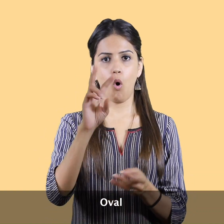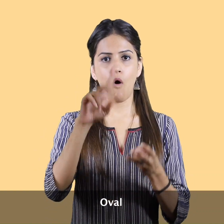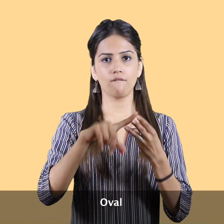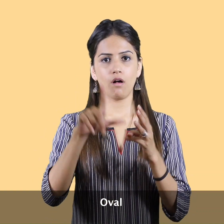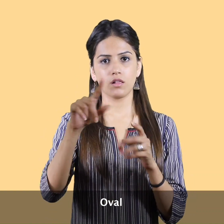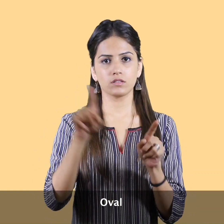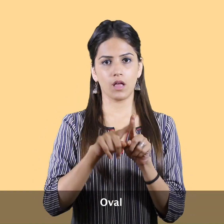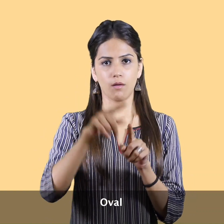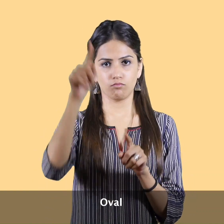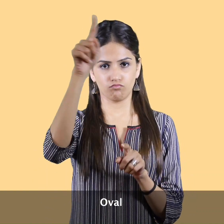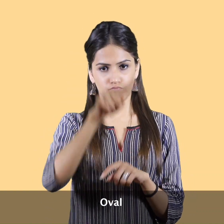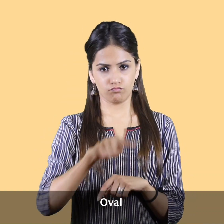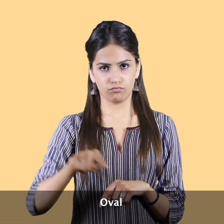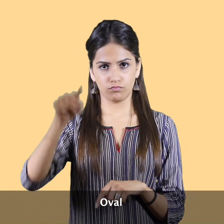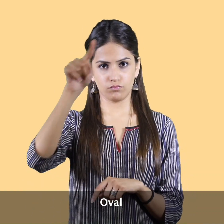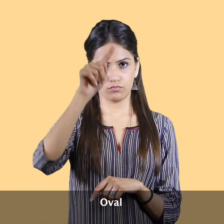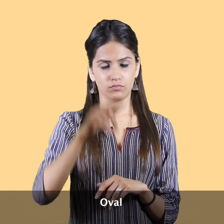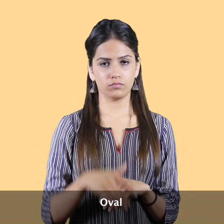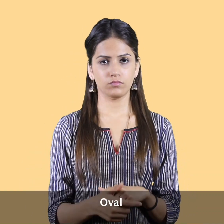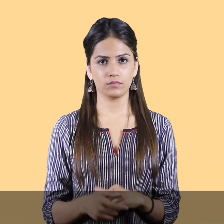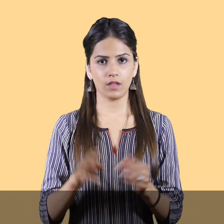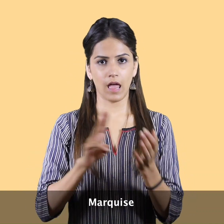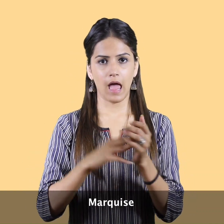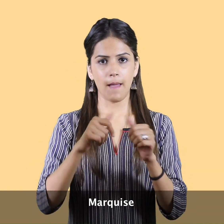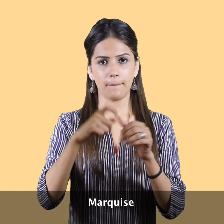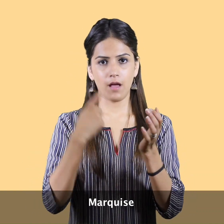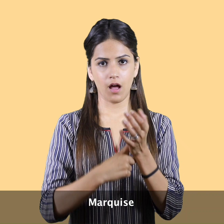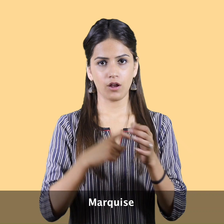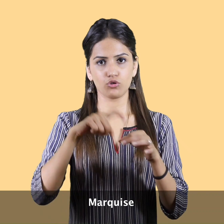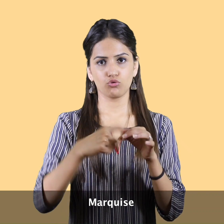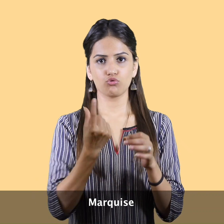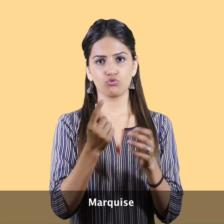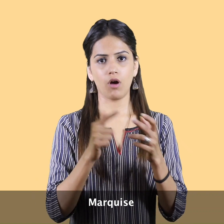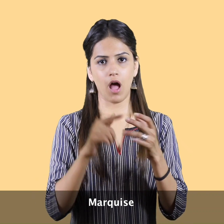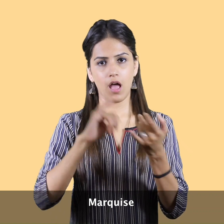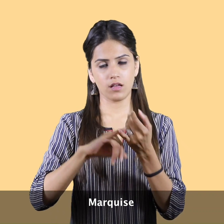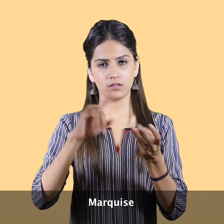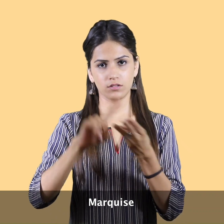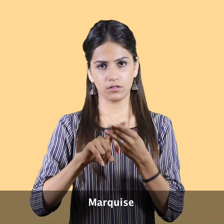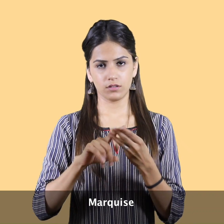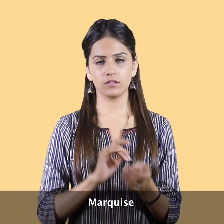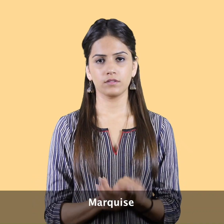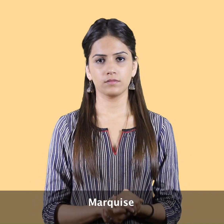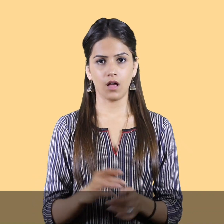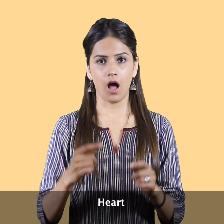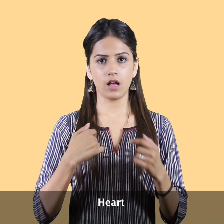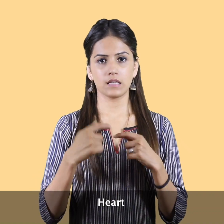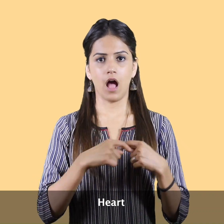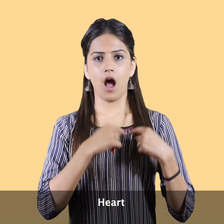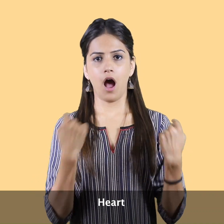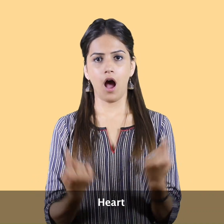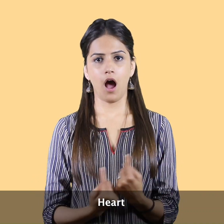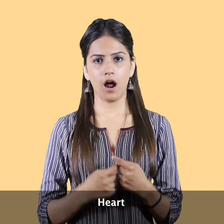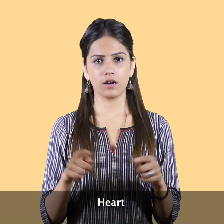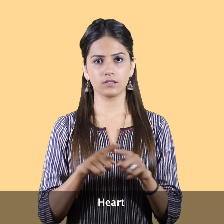oval, Marquise, heart,